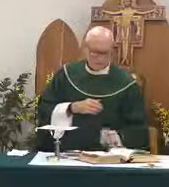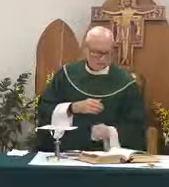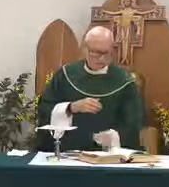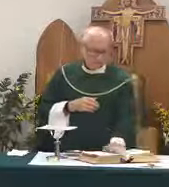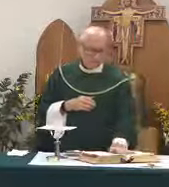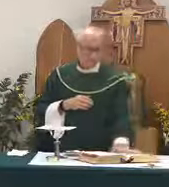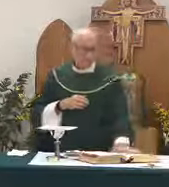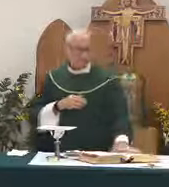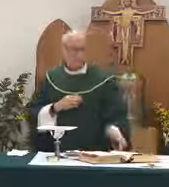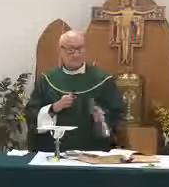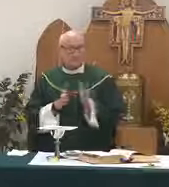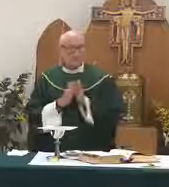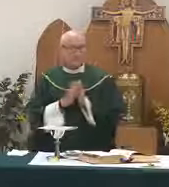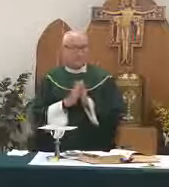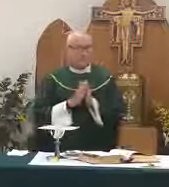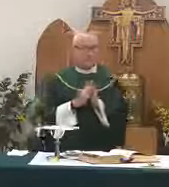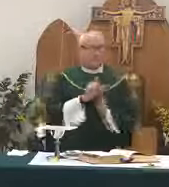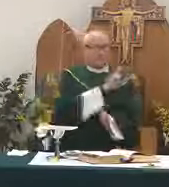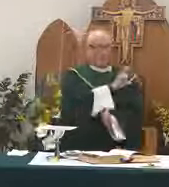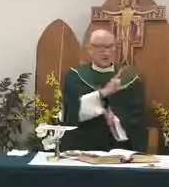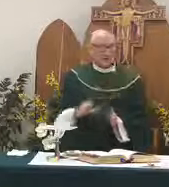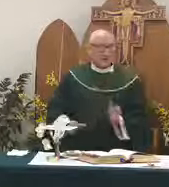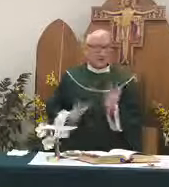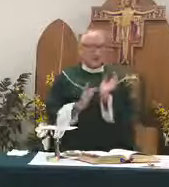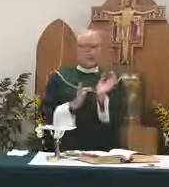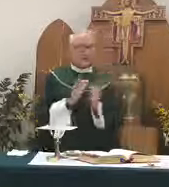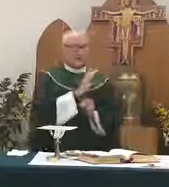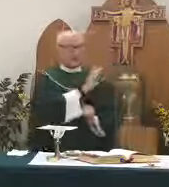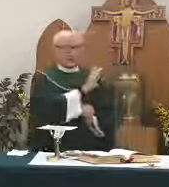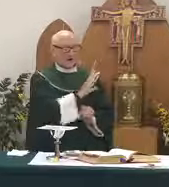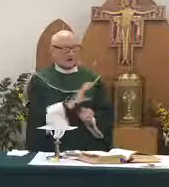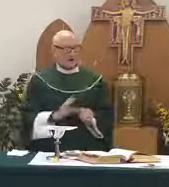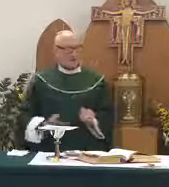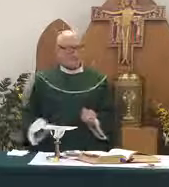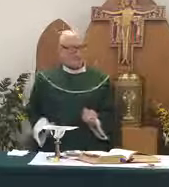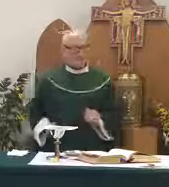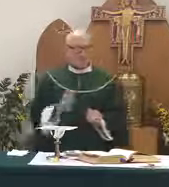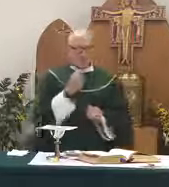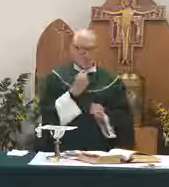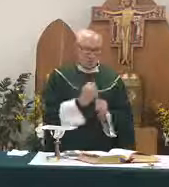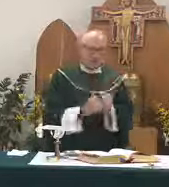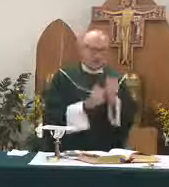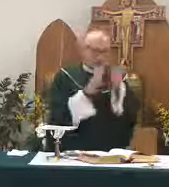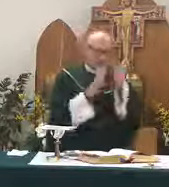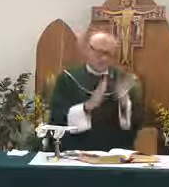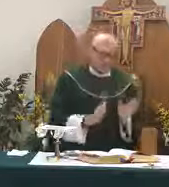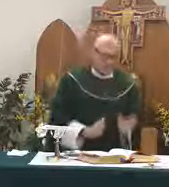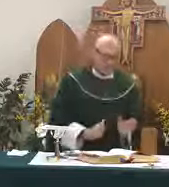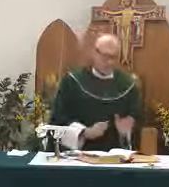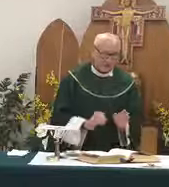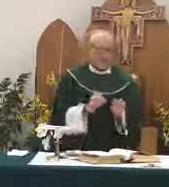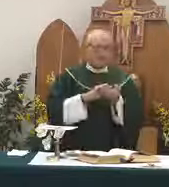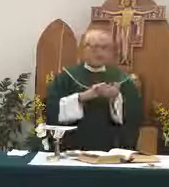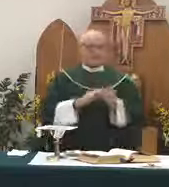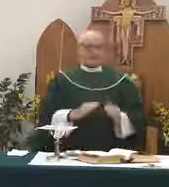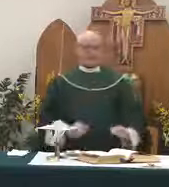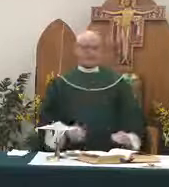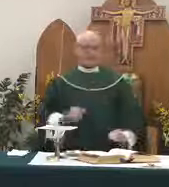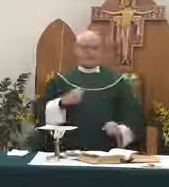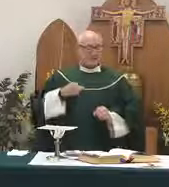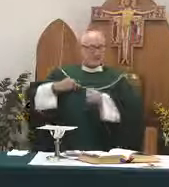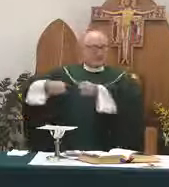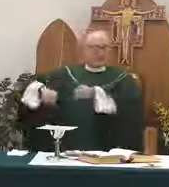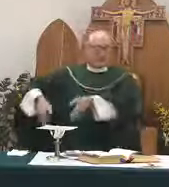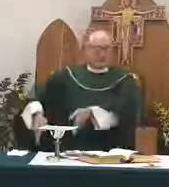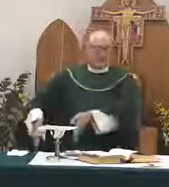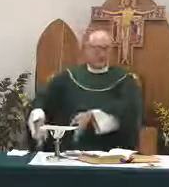For the kingdom, the power, and the glory are yours, now and forever. Lord Jesus Christ, who said to your apostles,